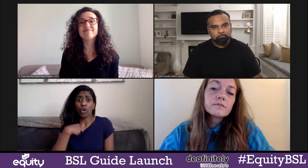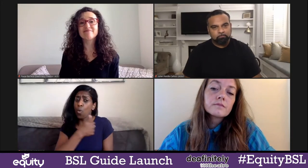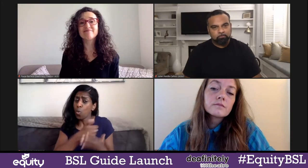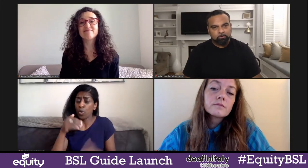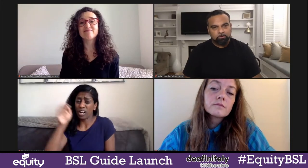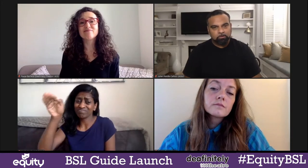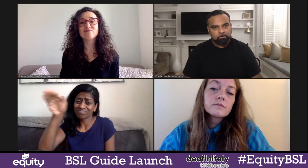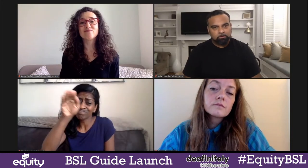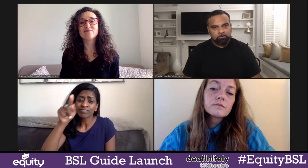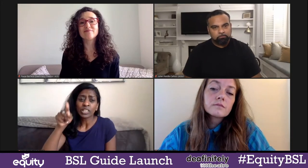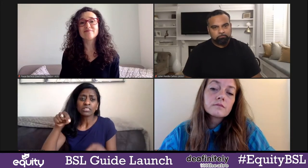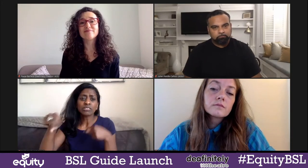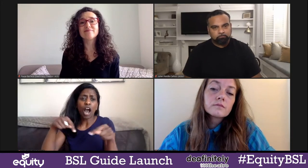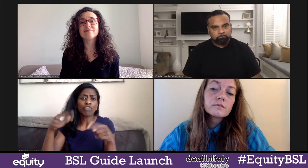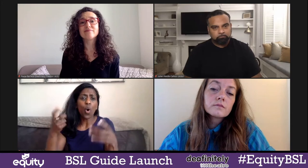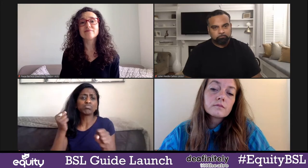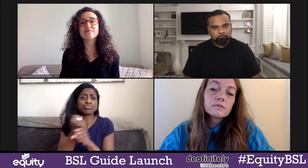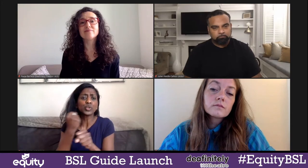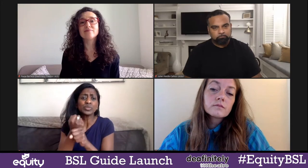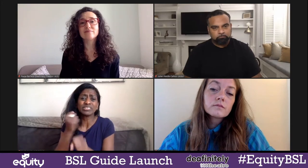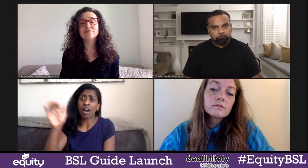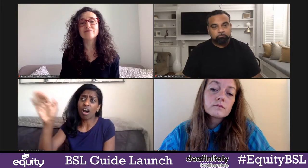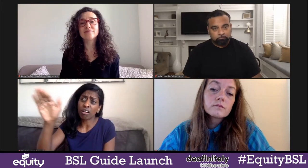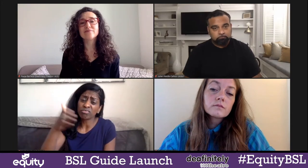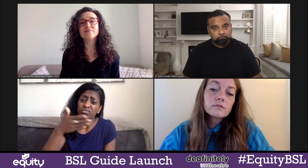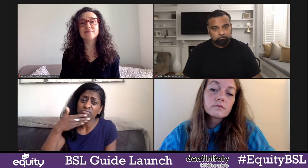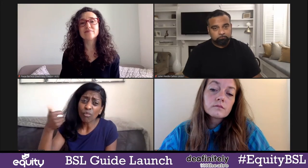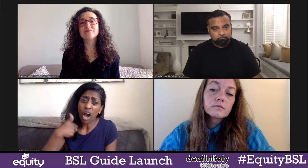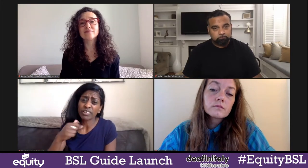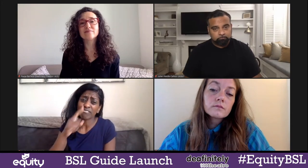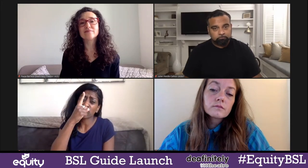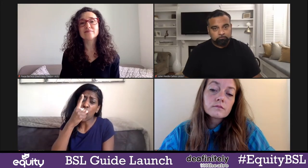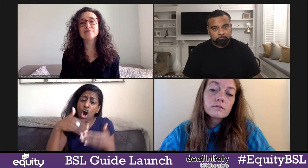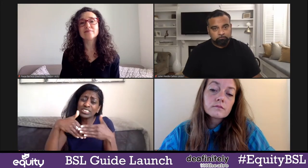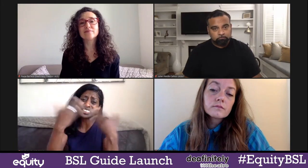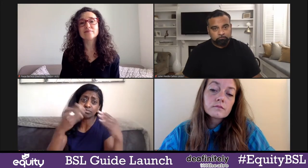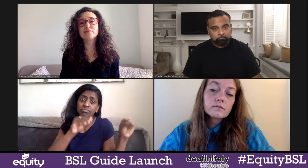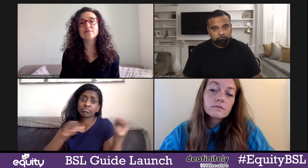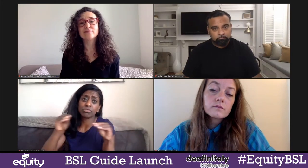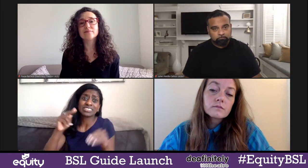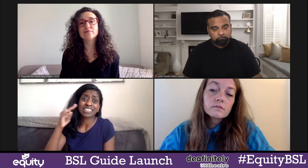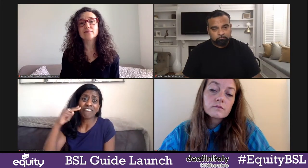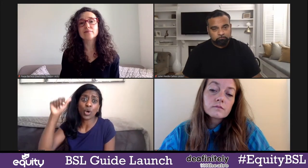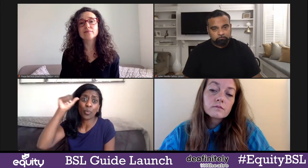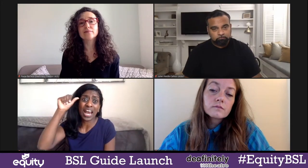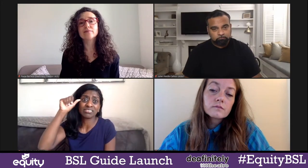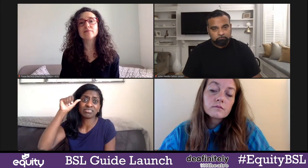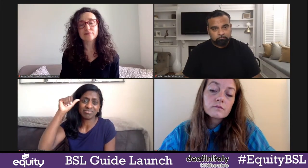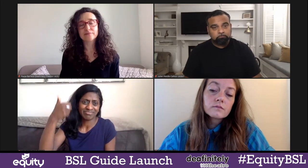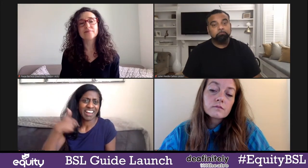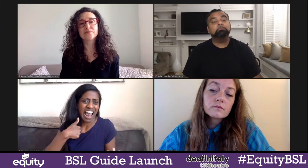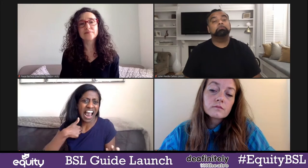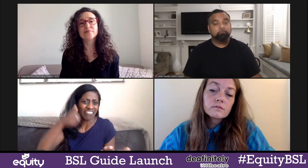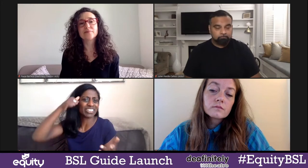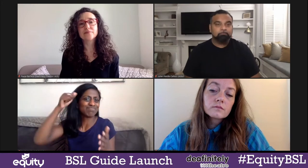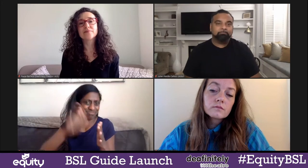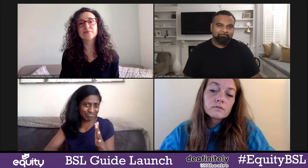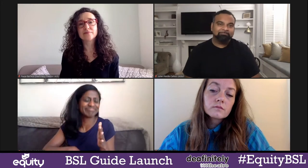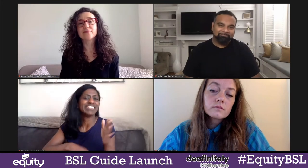person in a hearing ensemble. And I always talk to directors or producer and say, on the first day, would you mind if I did a